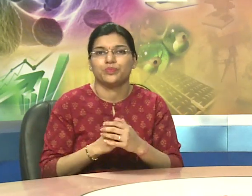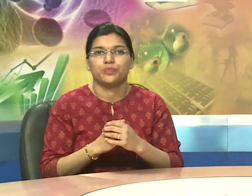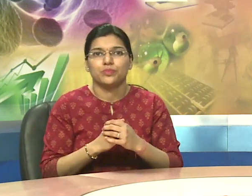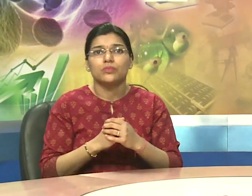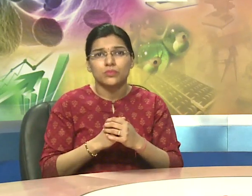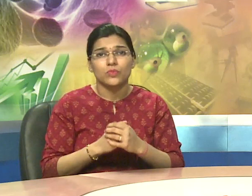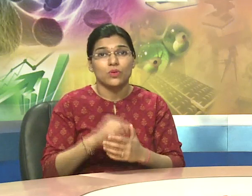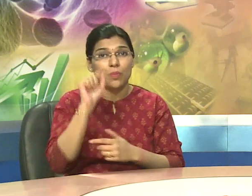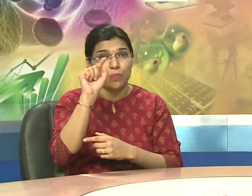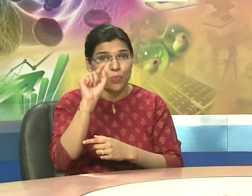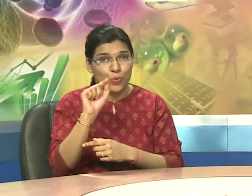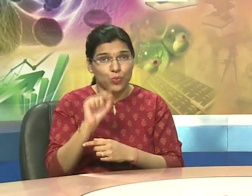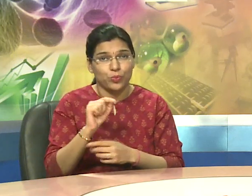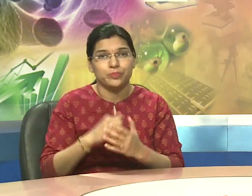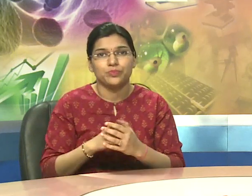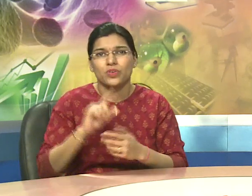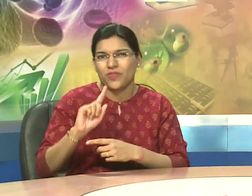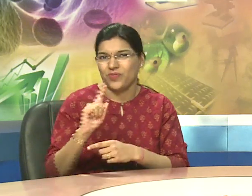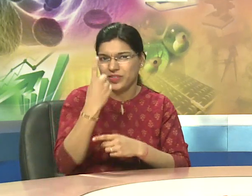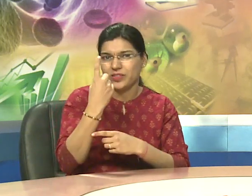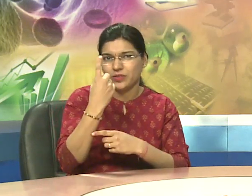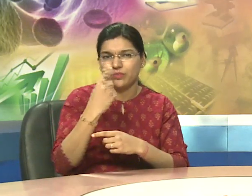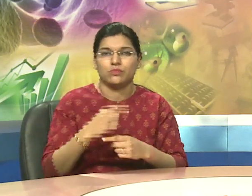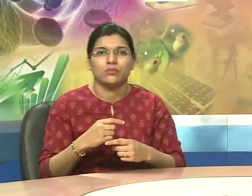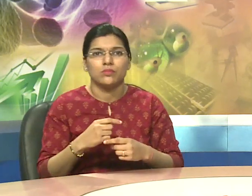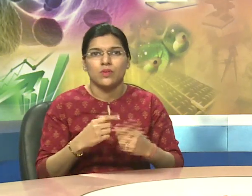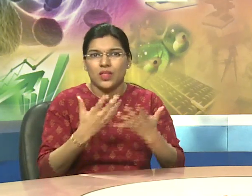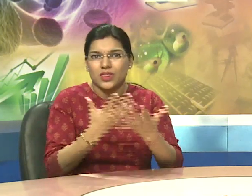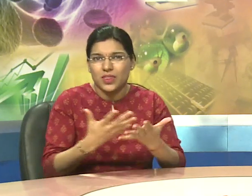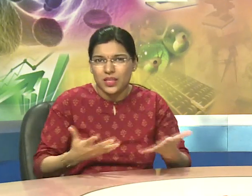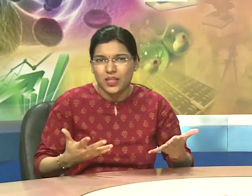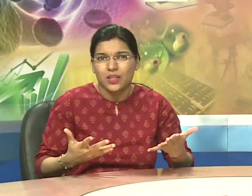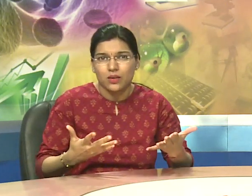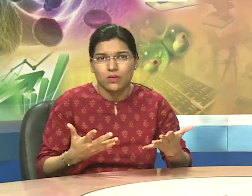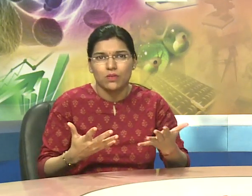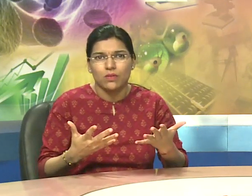Why transportation is important? First point,